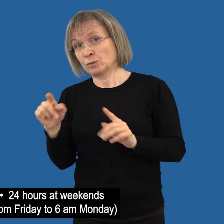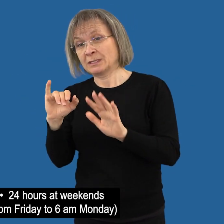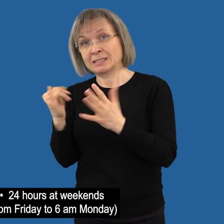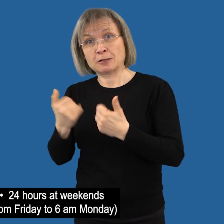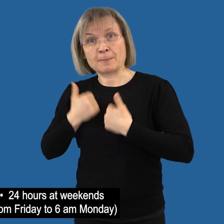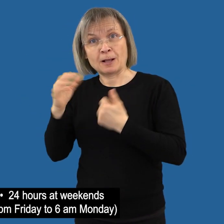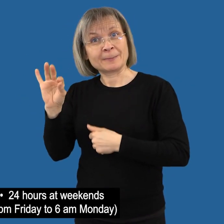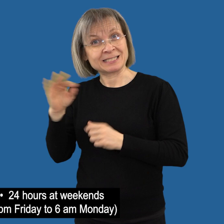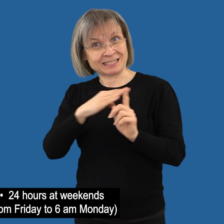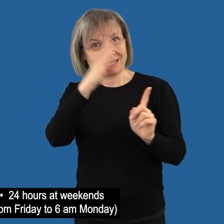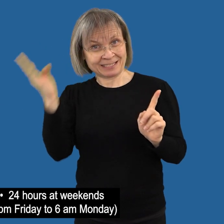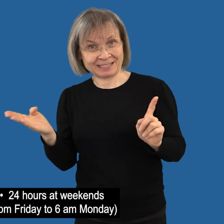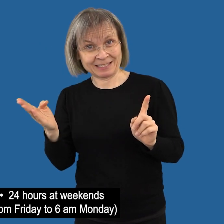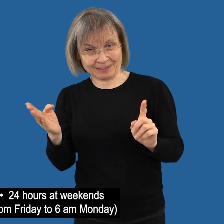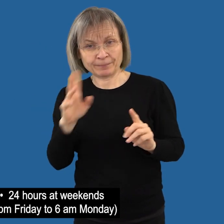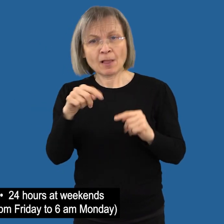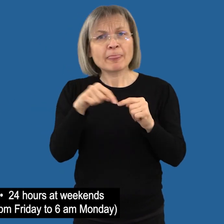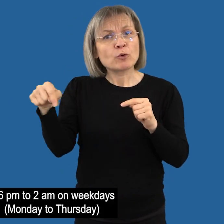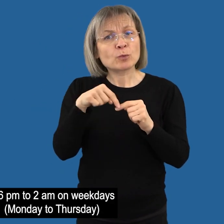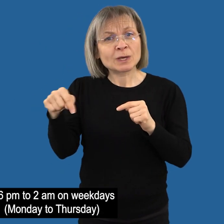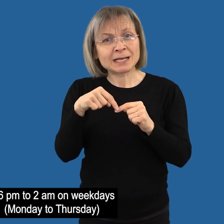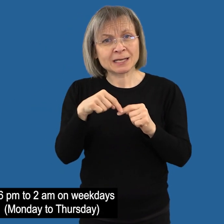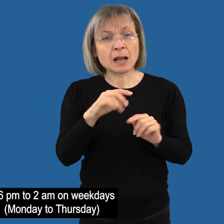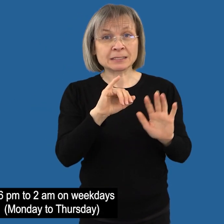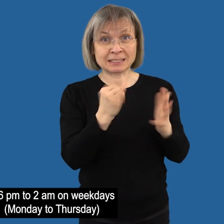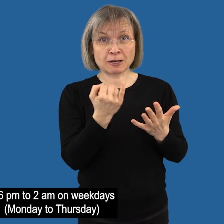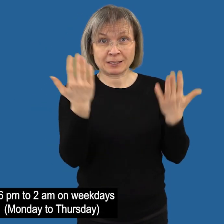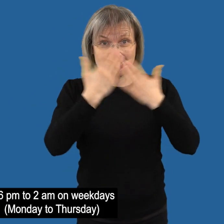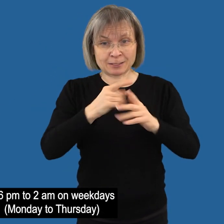a.m. Monday. 6 p.m. to 2 a.m. on weekdays.